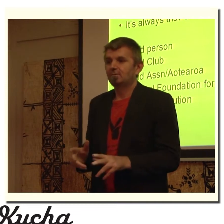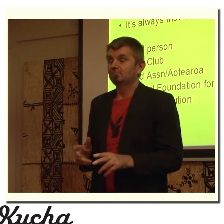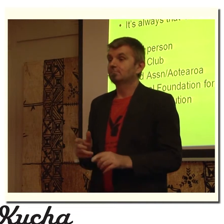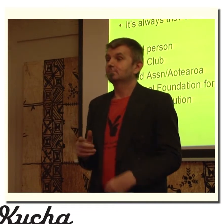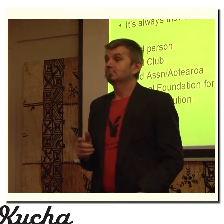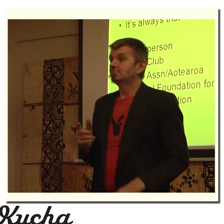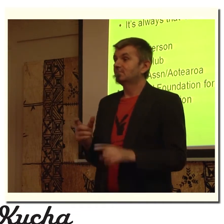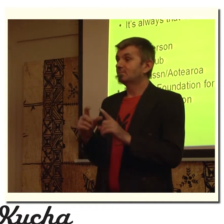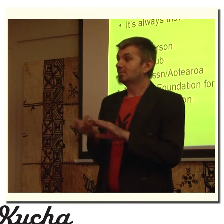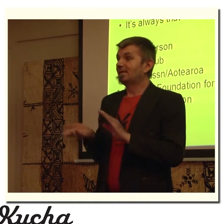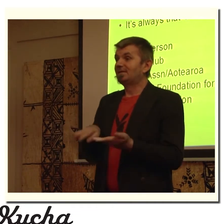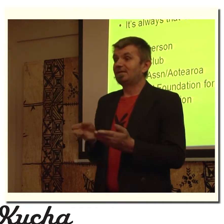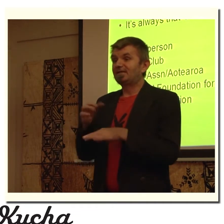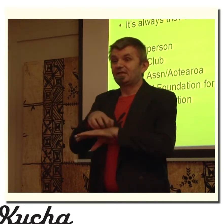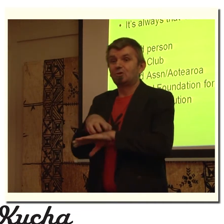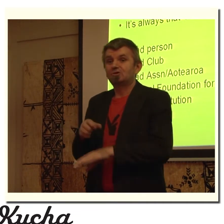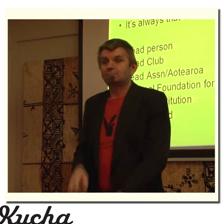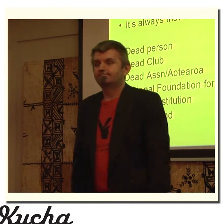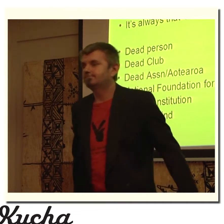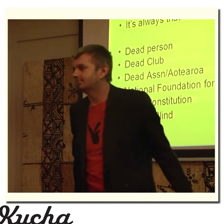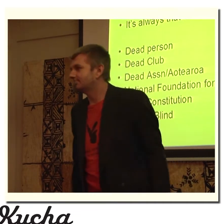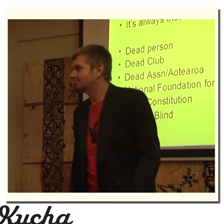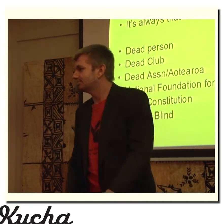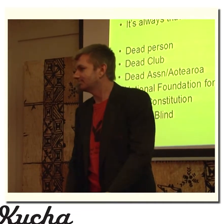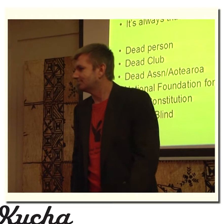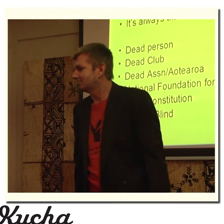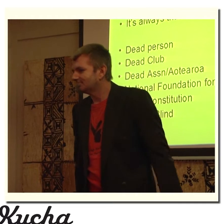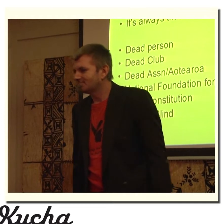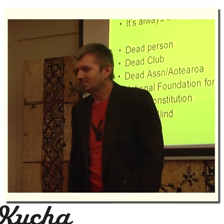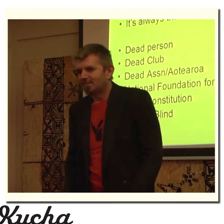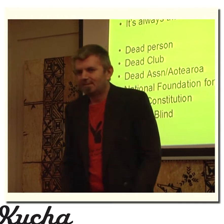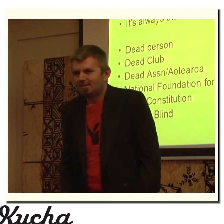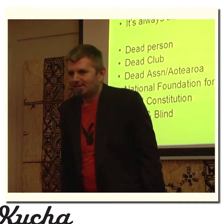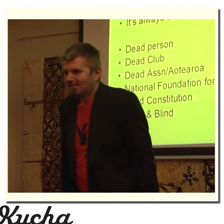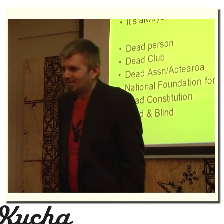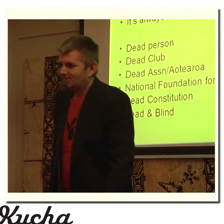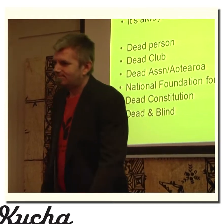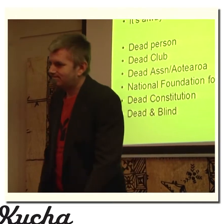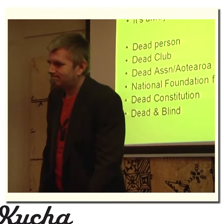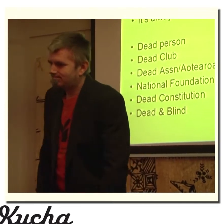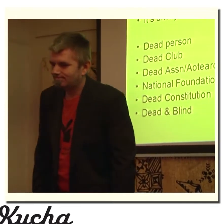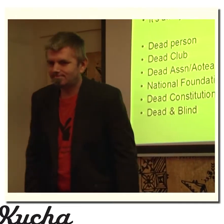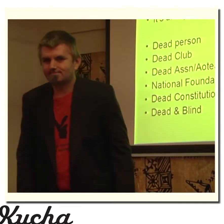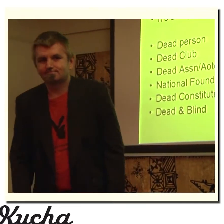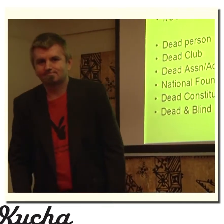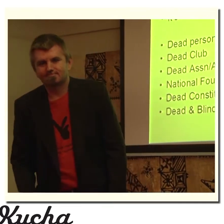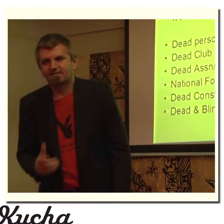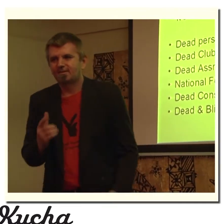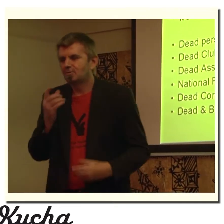how D and F are really close to each other? Half the time, yep, dead association.